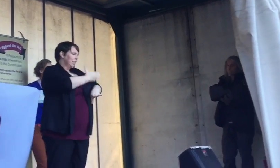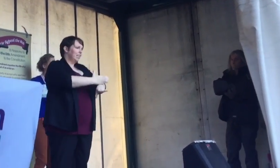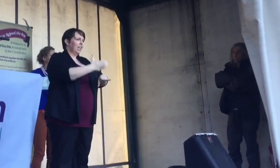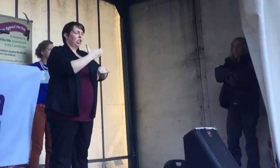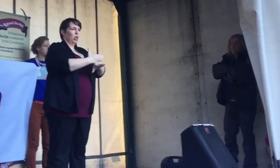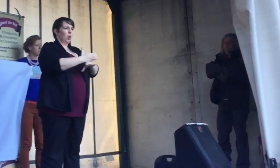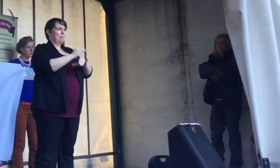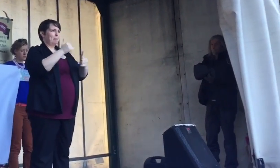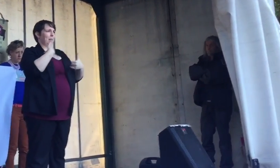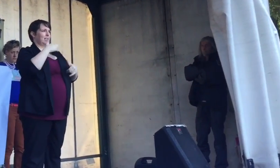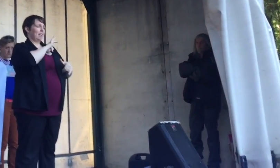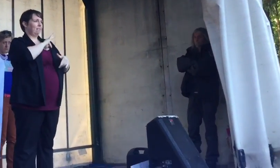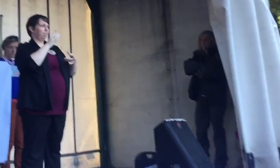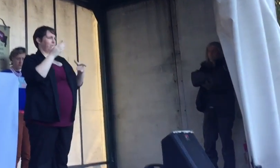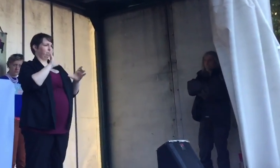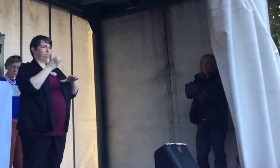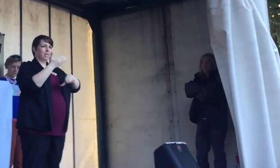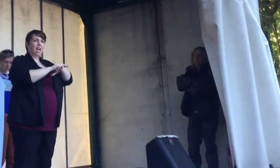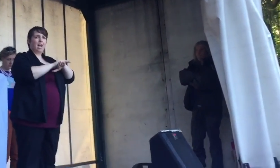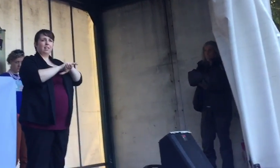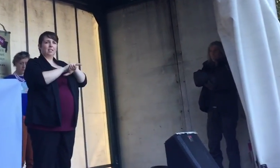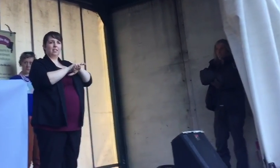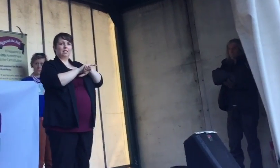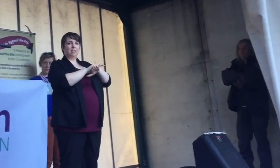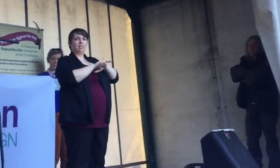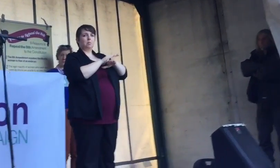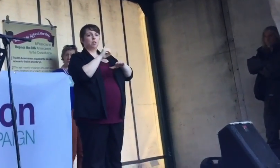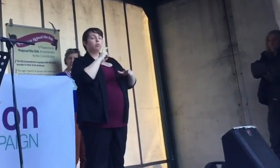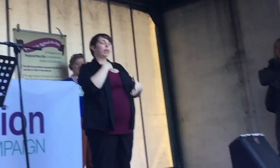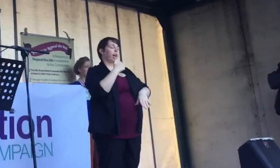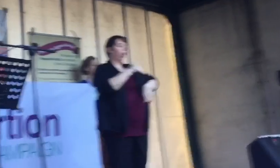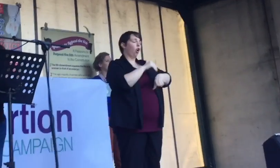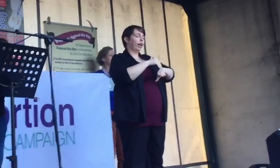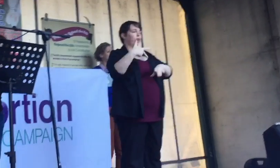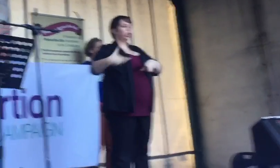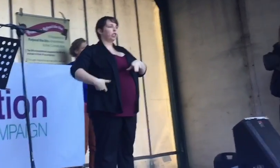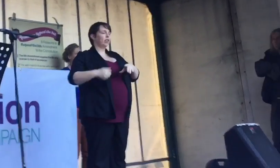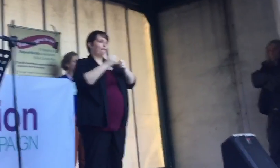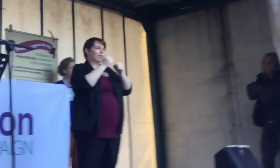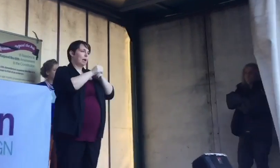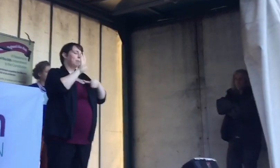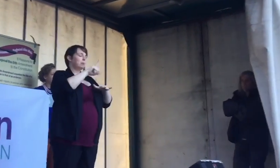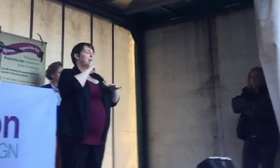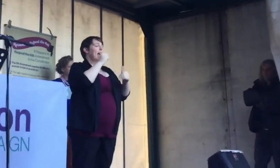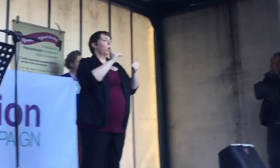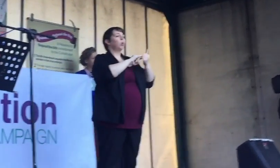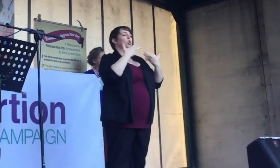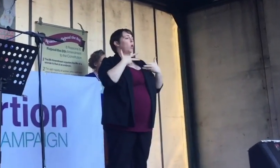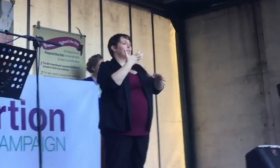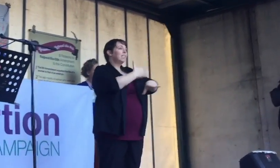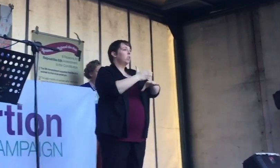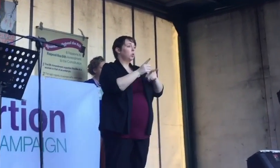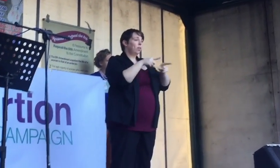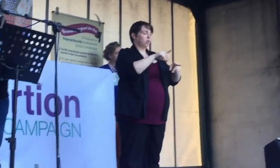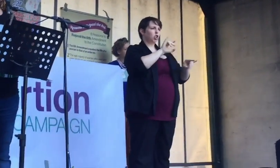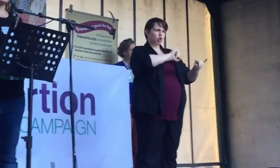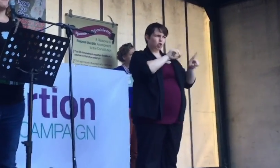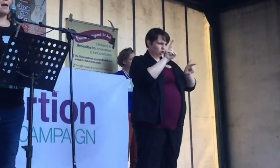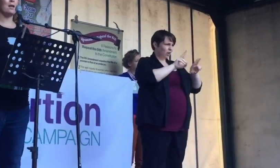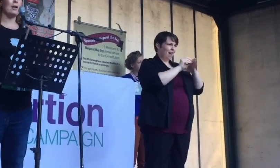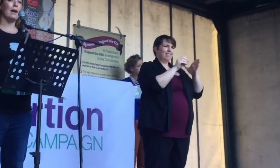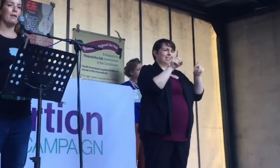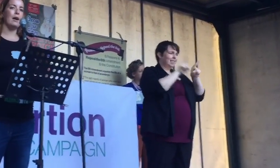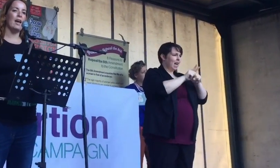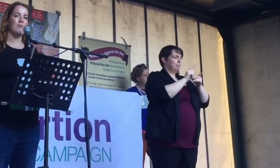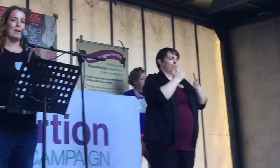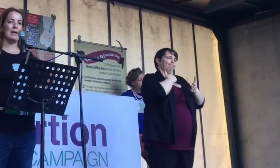to inject themselves on a daily basis with really annoying injections, should be met with the same sympathy, support, and access